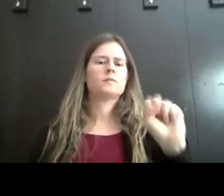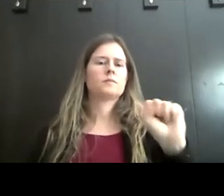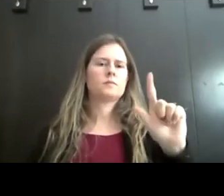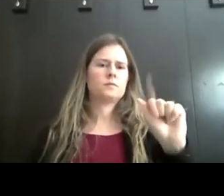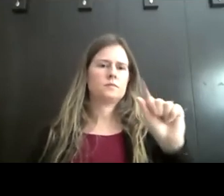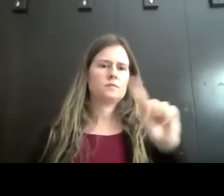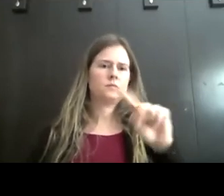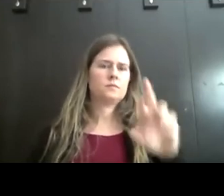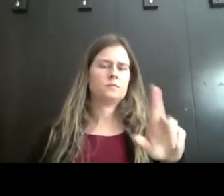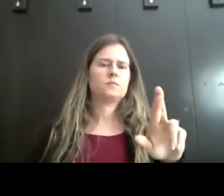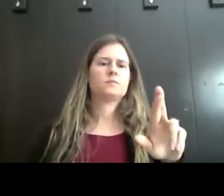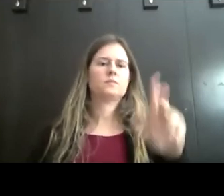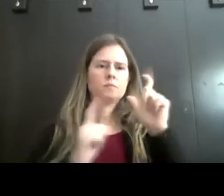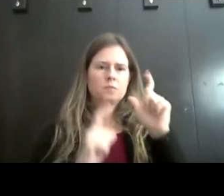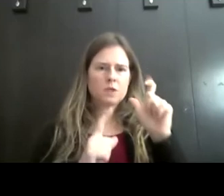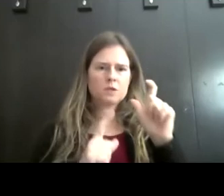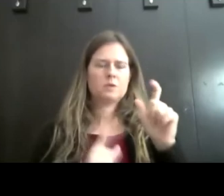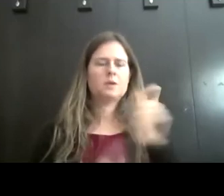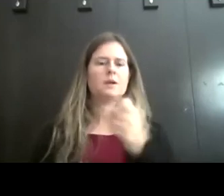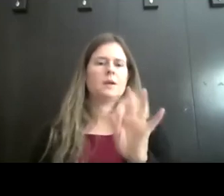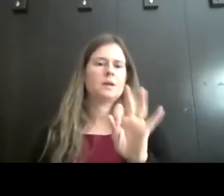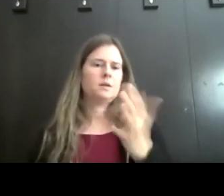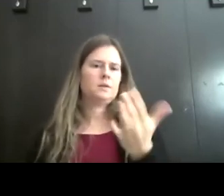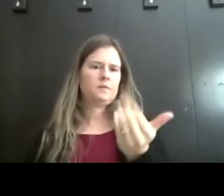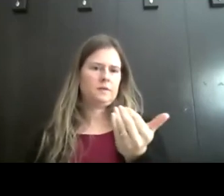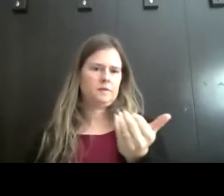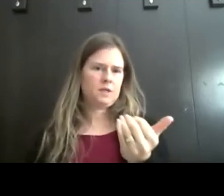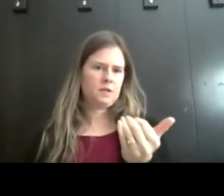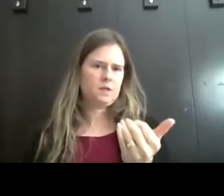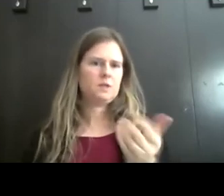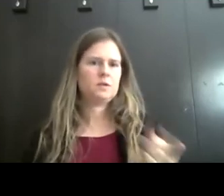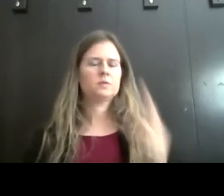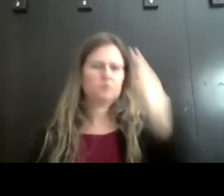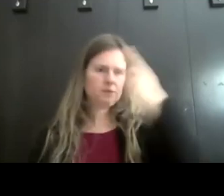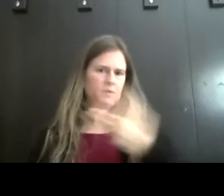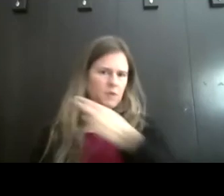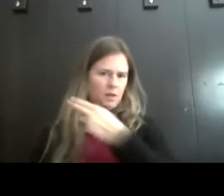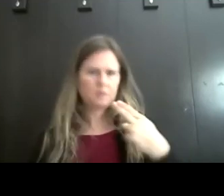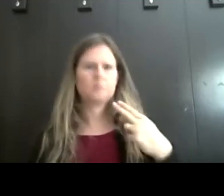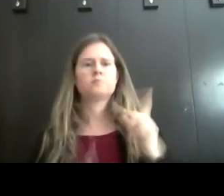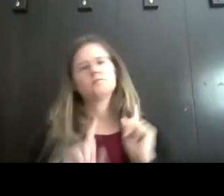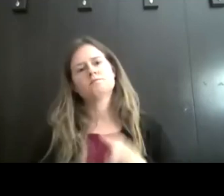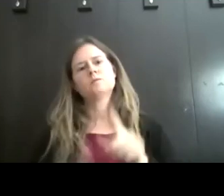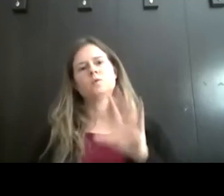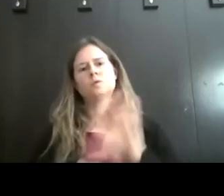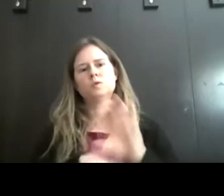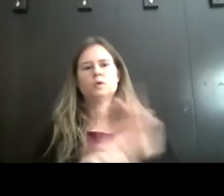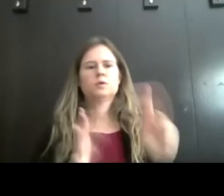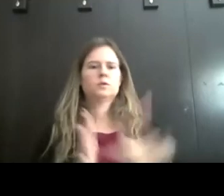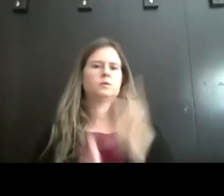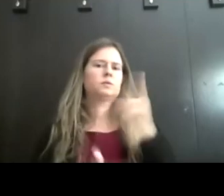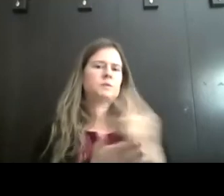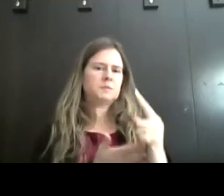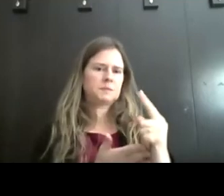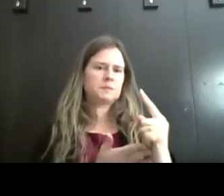at her christening. My grandmother was a good Catholic and went to Mass twice a week